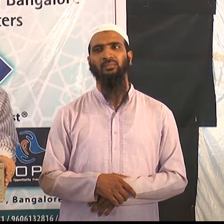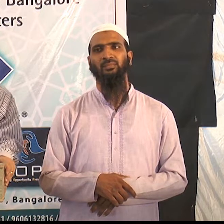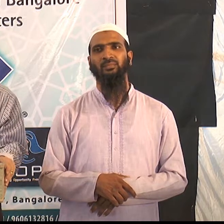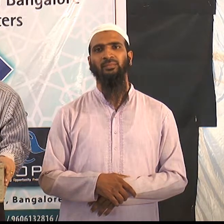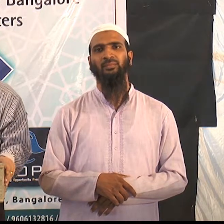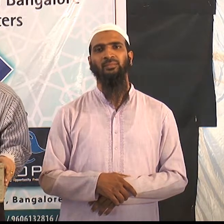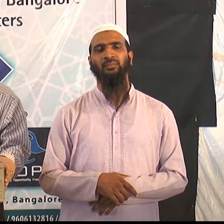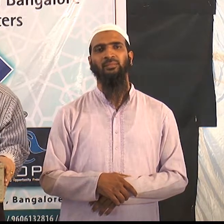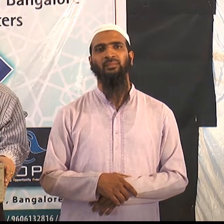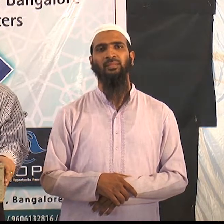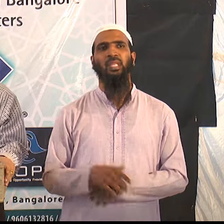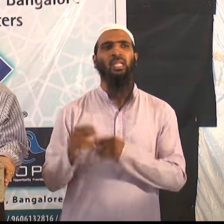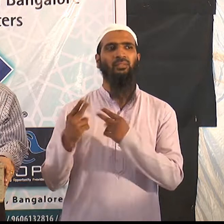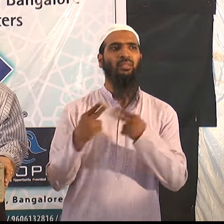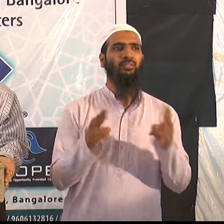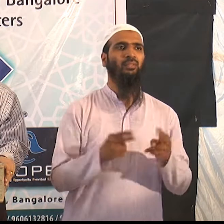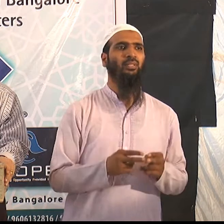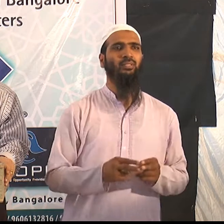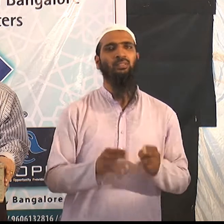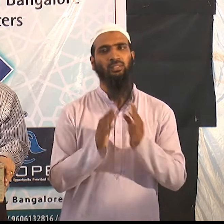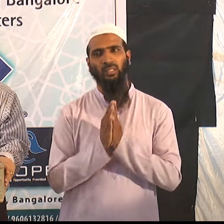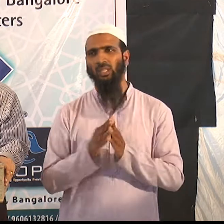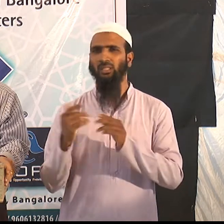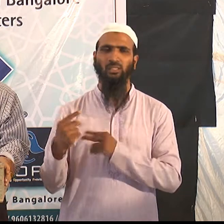Namaskara. Namaste.